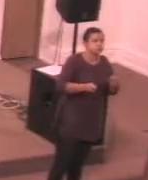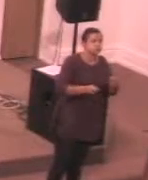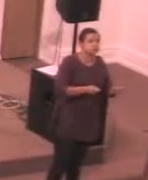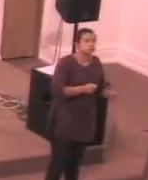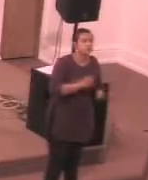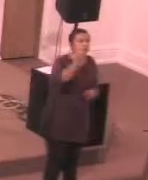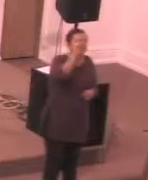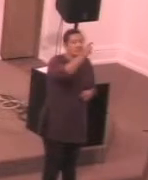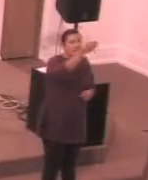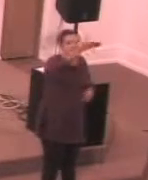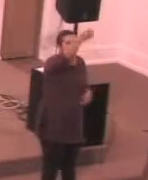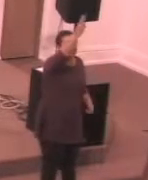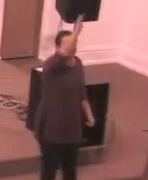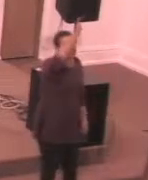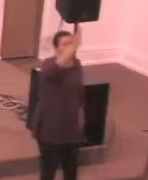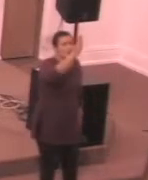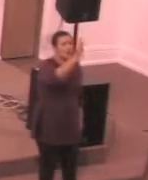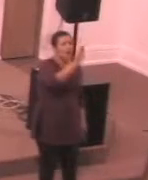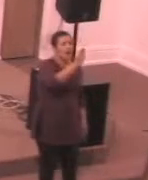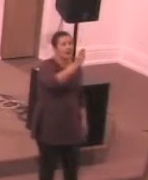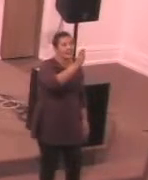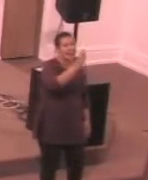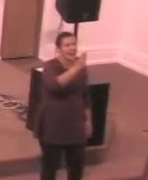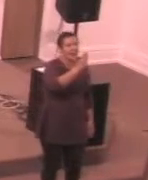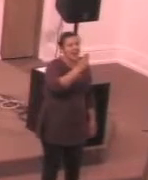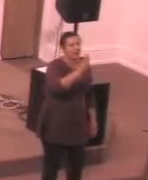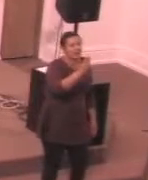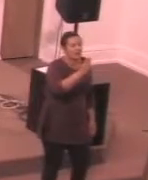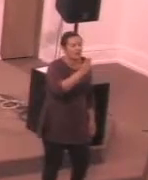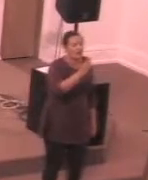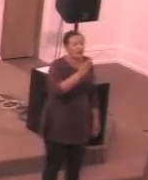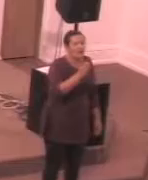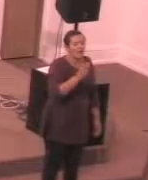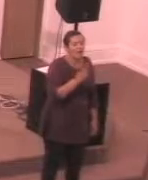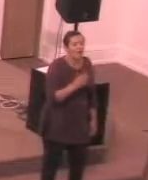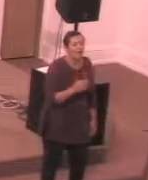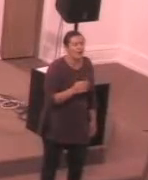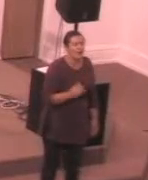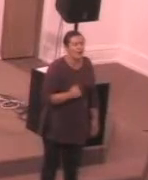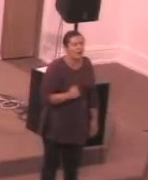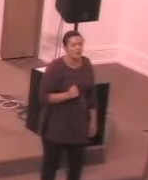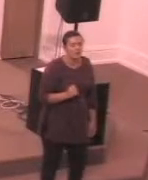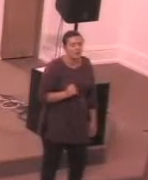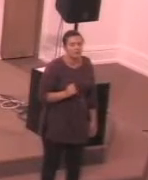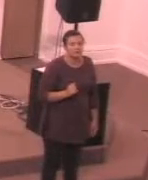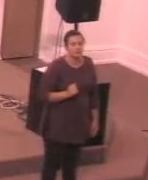your throne. You are God